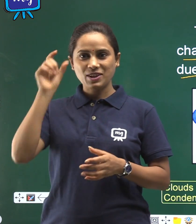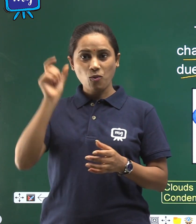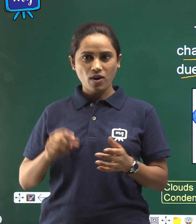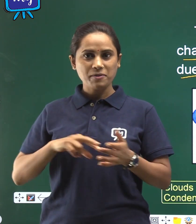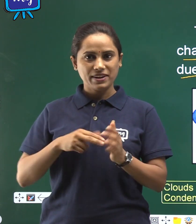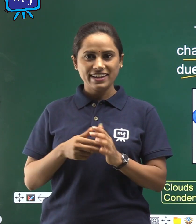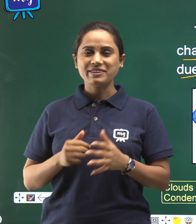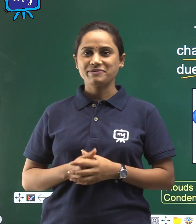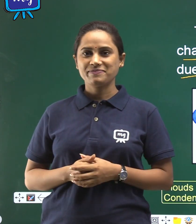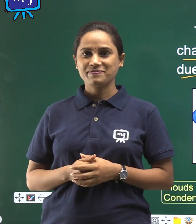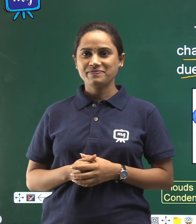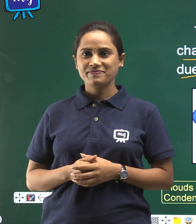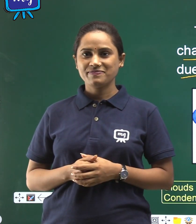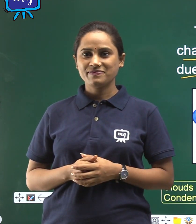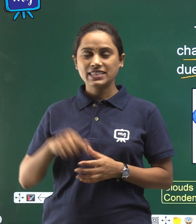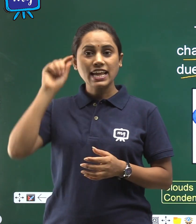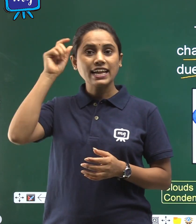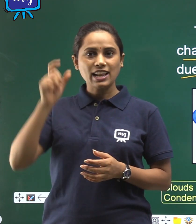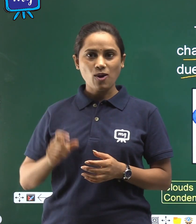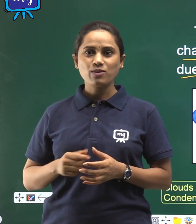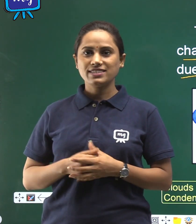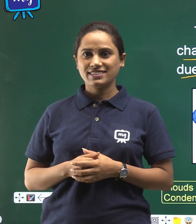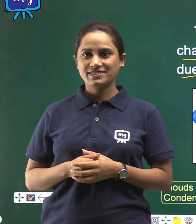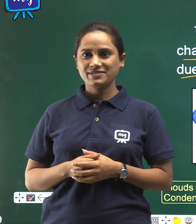Word meaning: clouds,